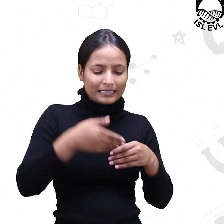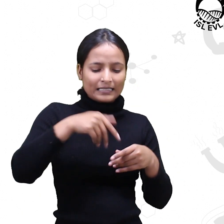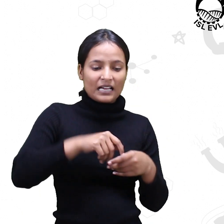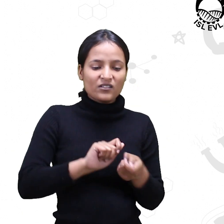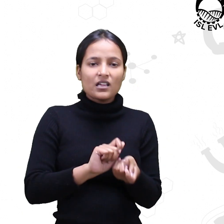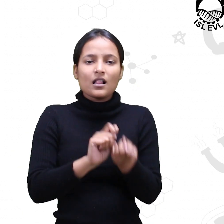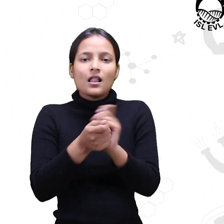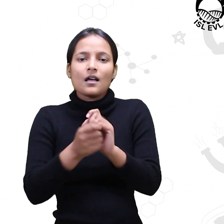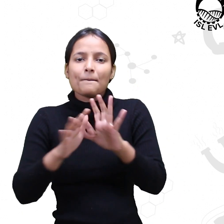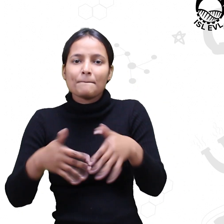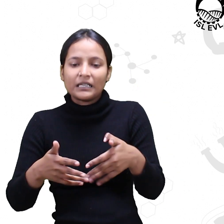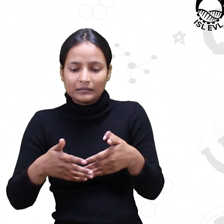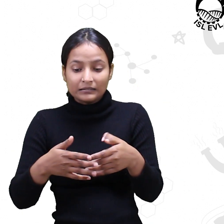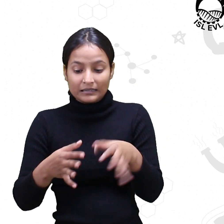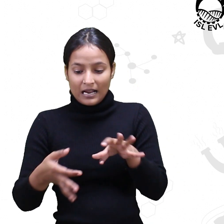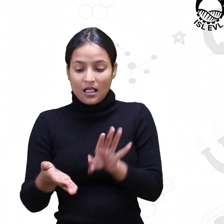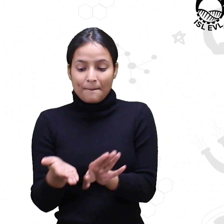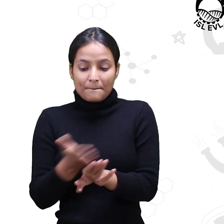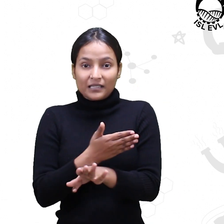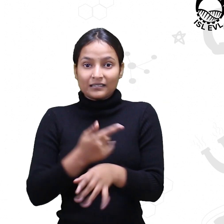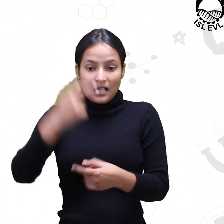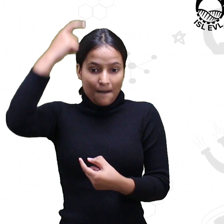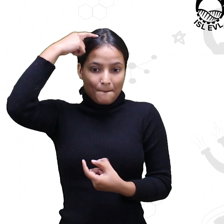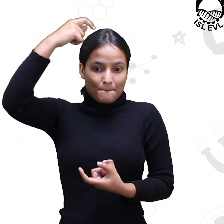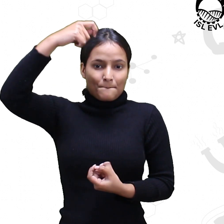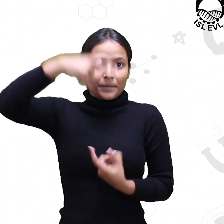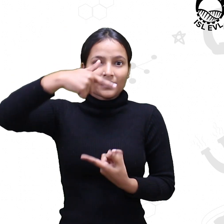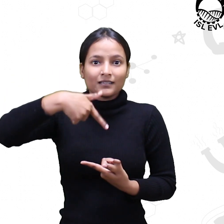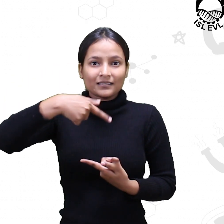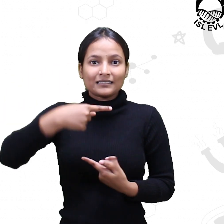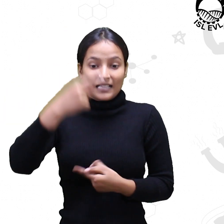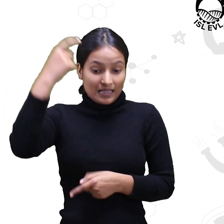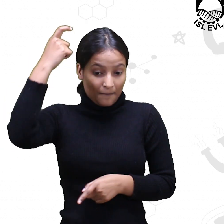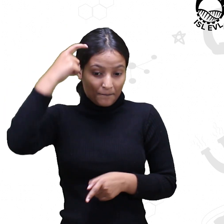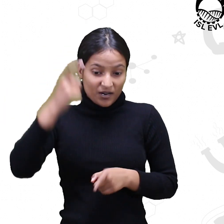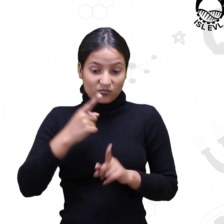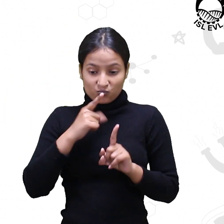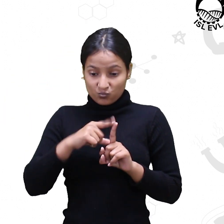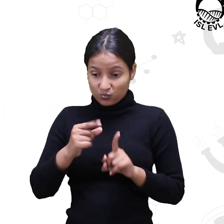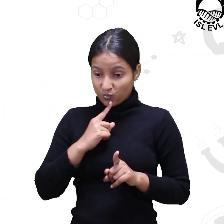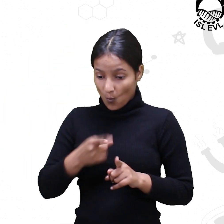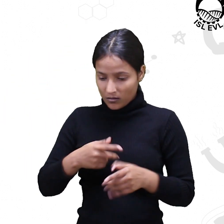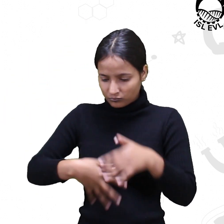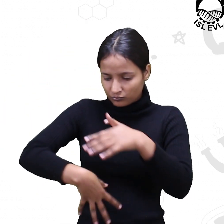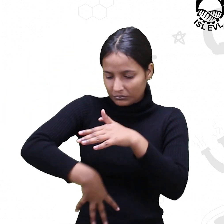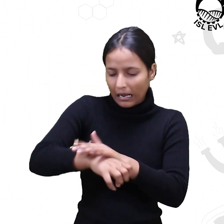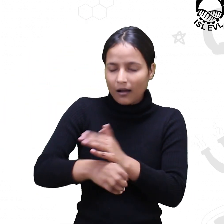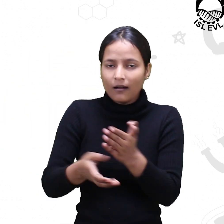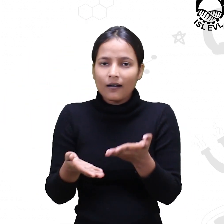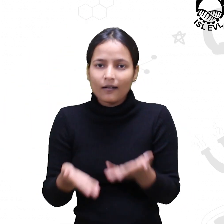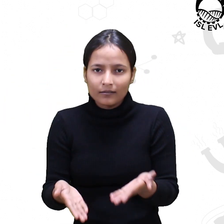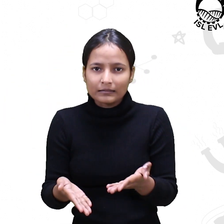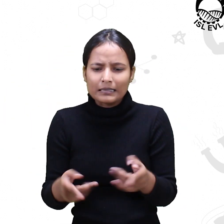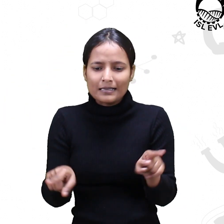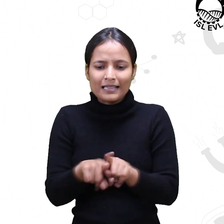out kicking is a way for the developing baby's body to test out all of these